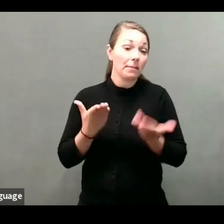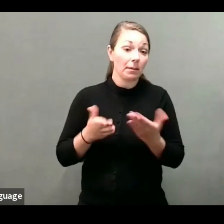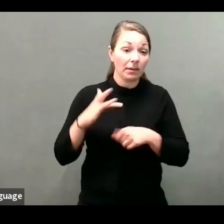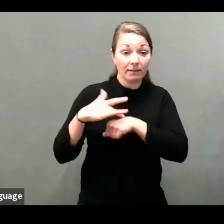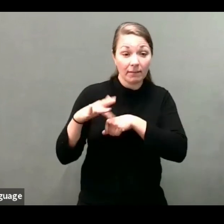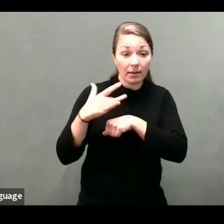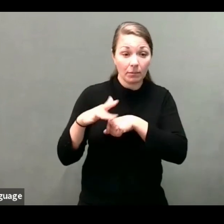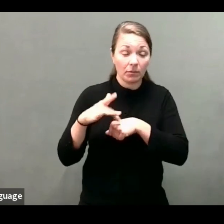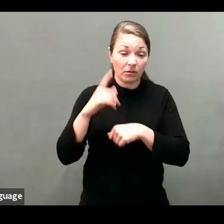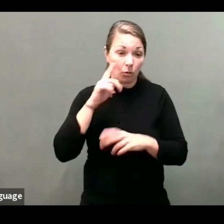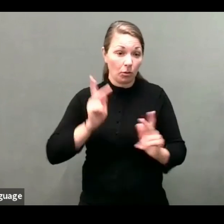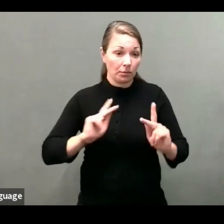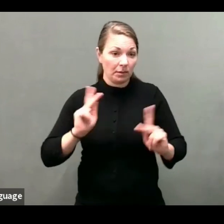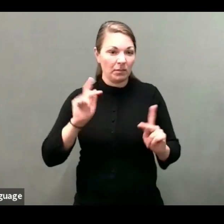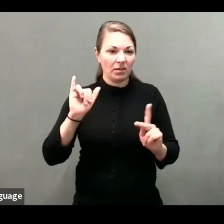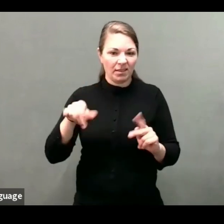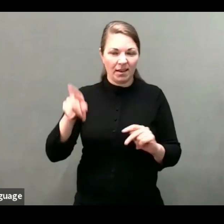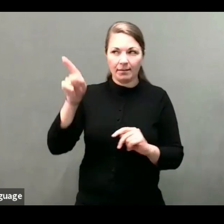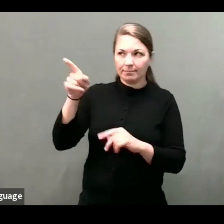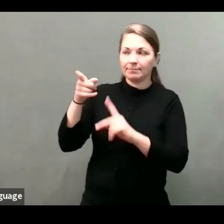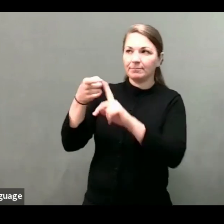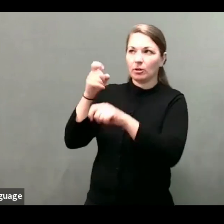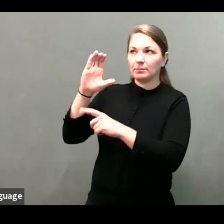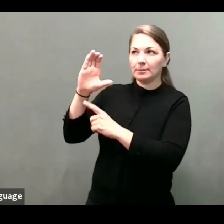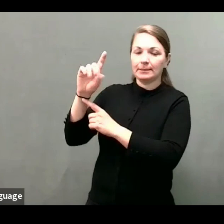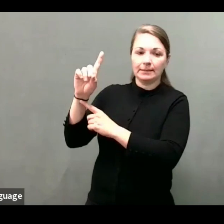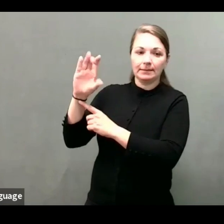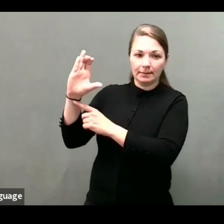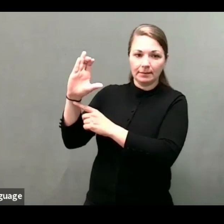that's through the CDC.